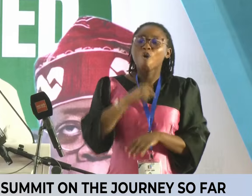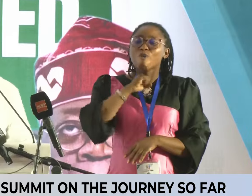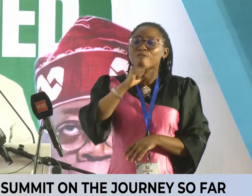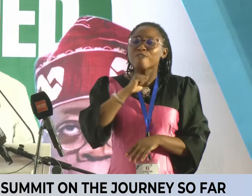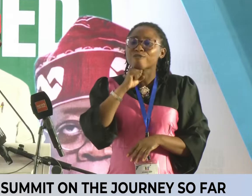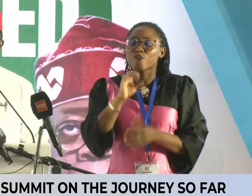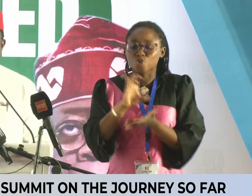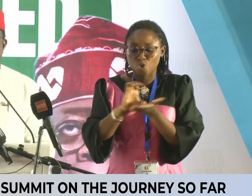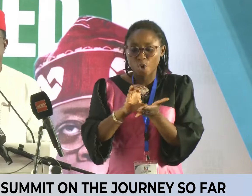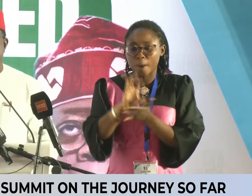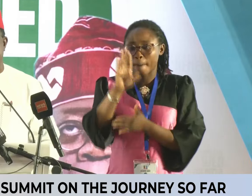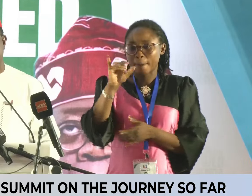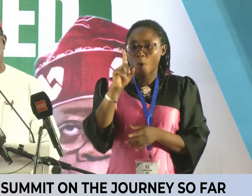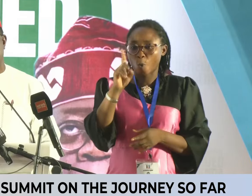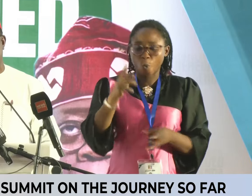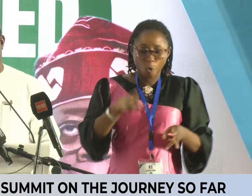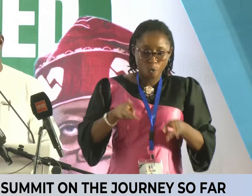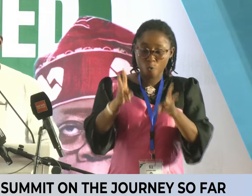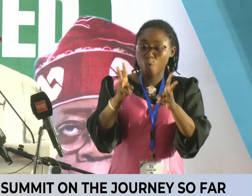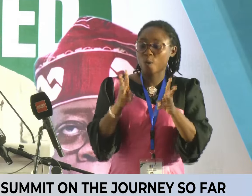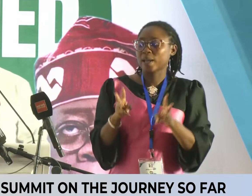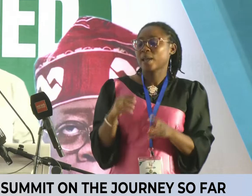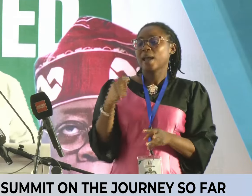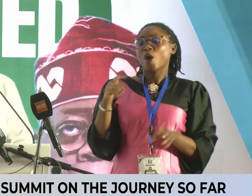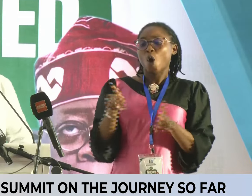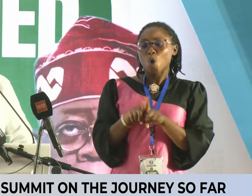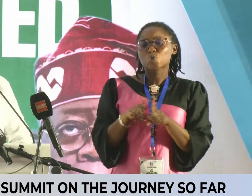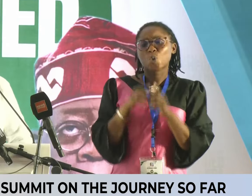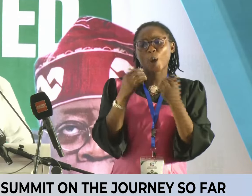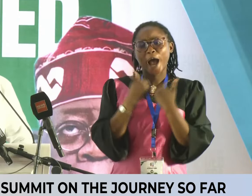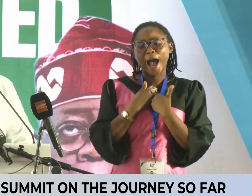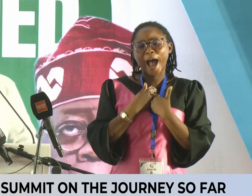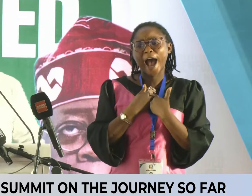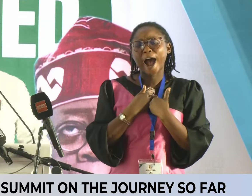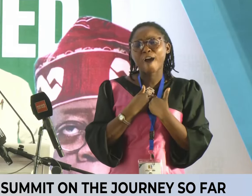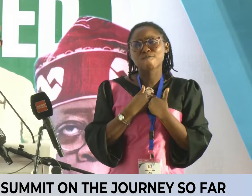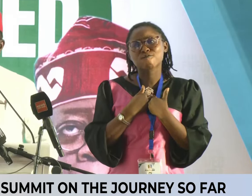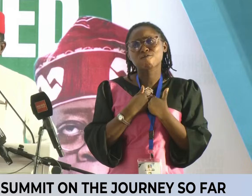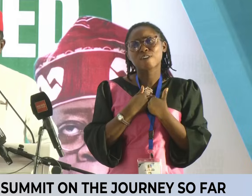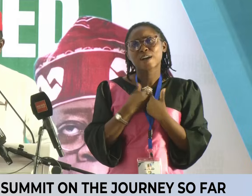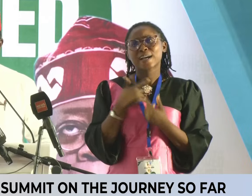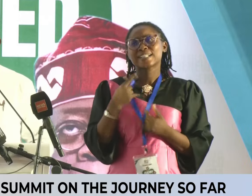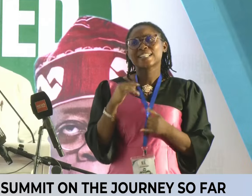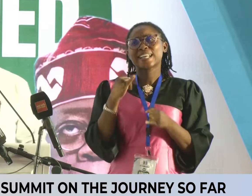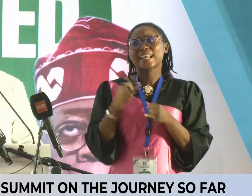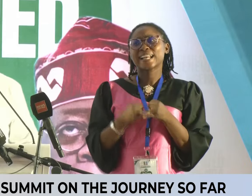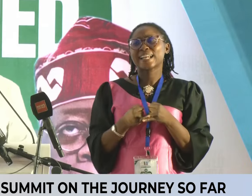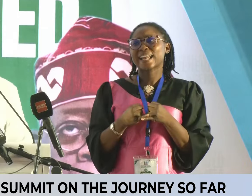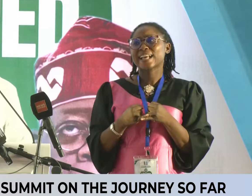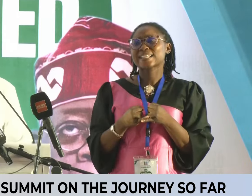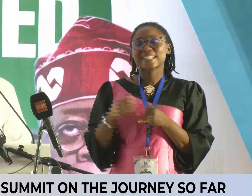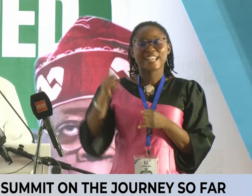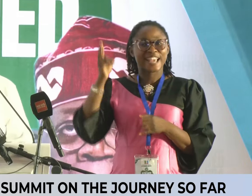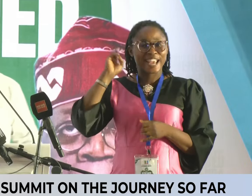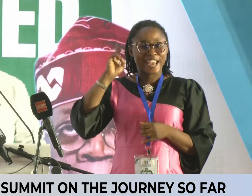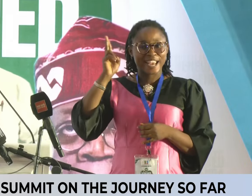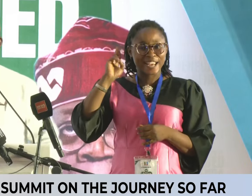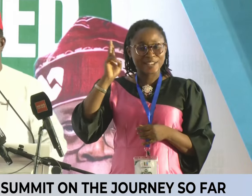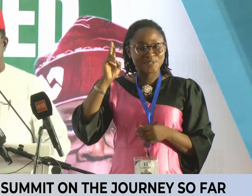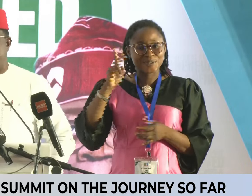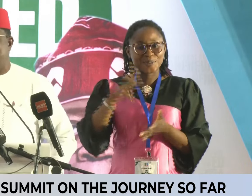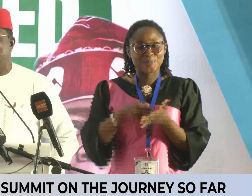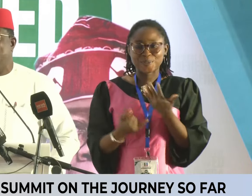1 carriageway. And we also have the last 4th legacy project, and that